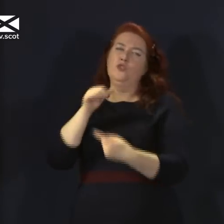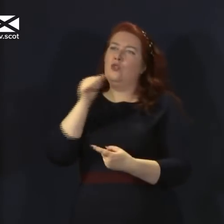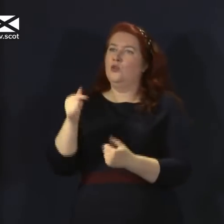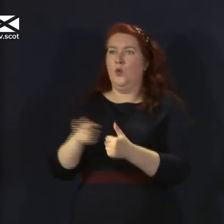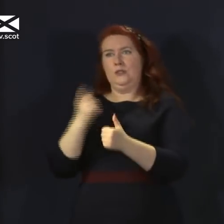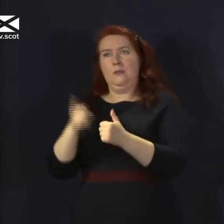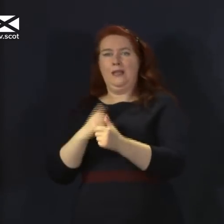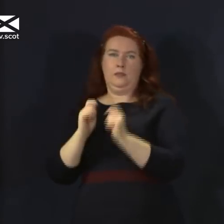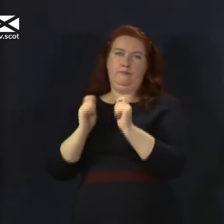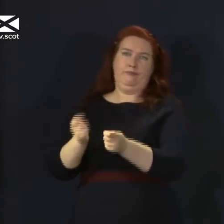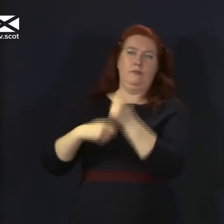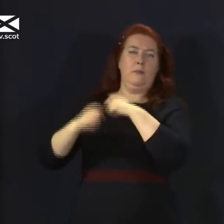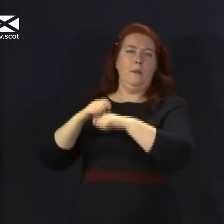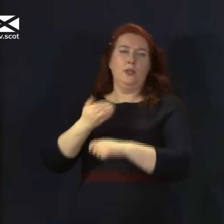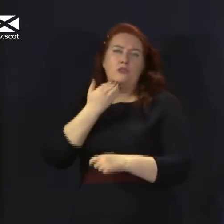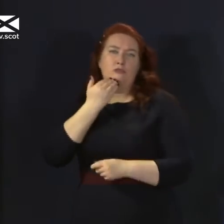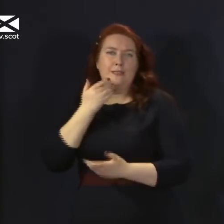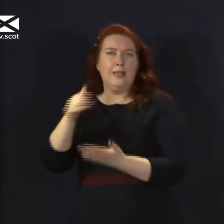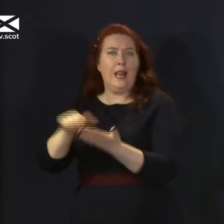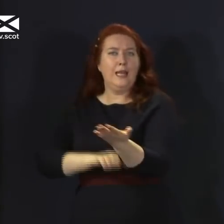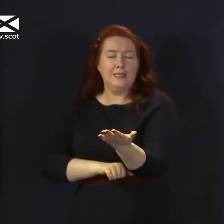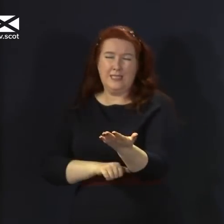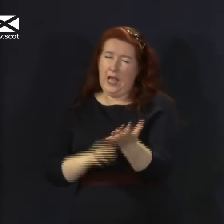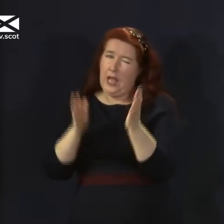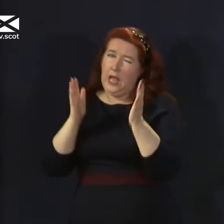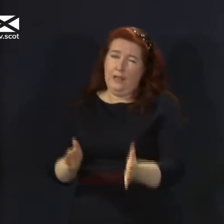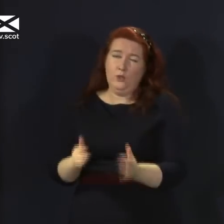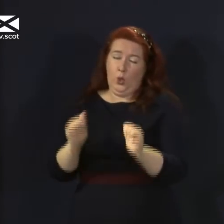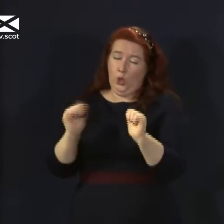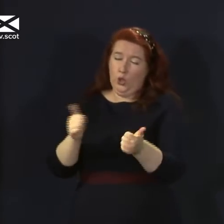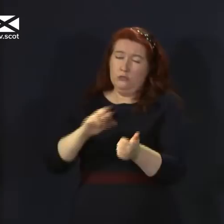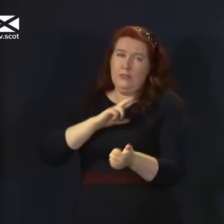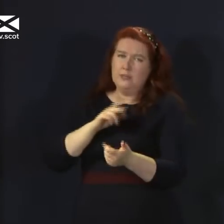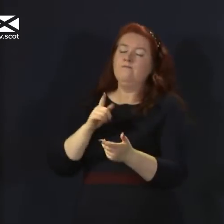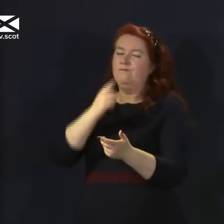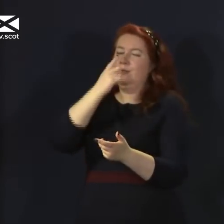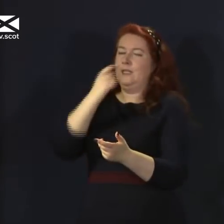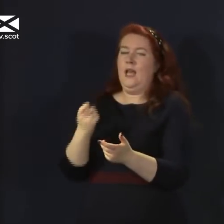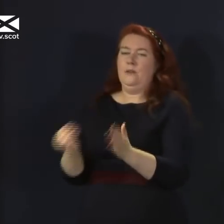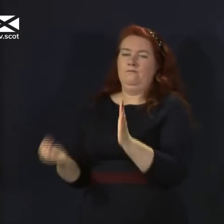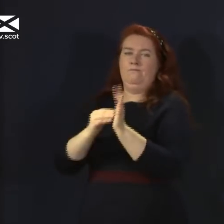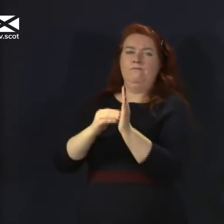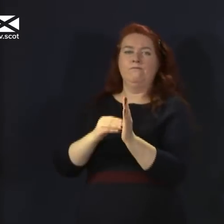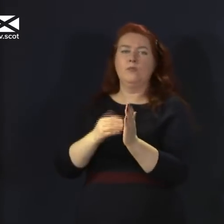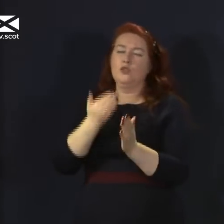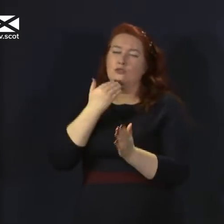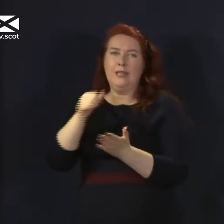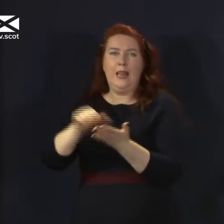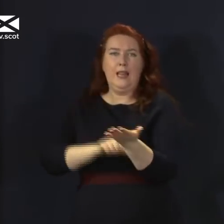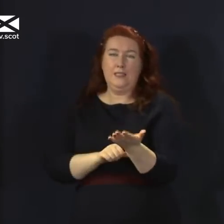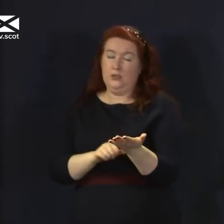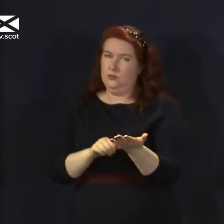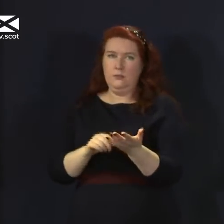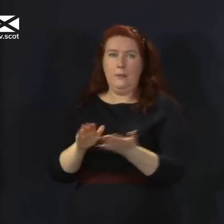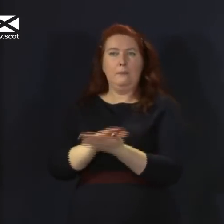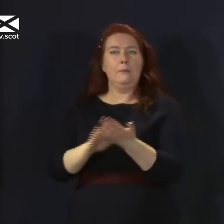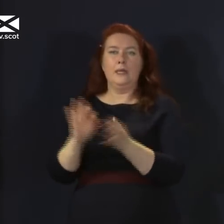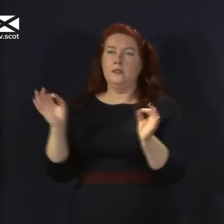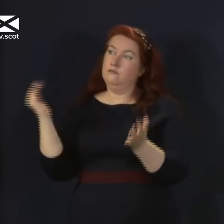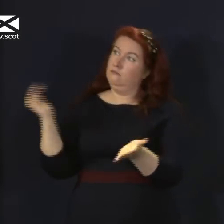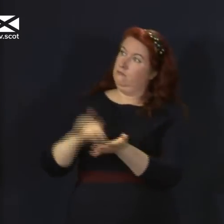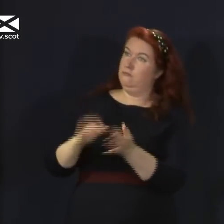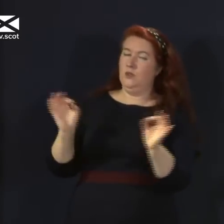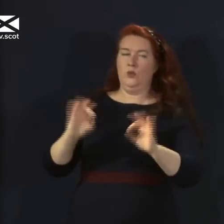that approach. There will have to be good reasons for adding a country to the green list and so removing quarantine requirements, and we will not do